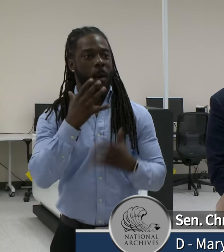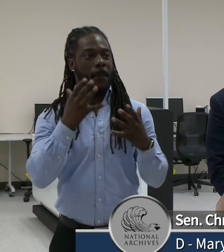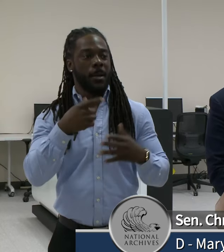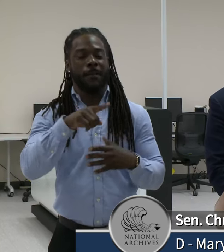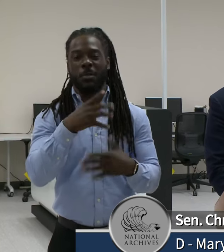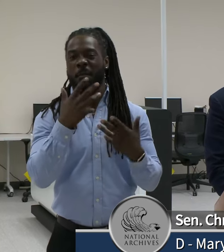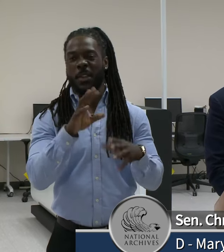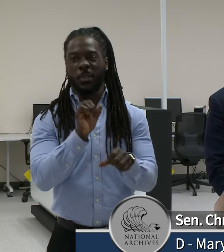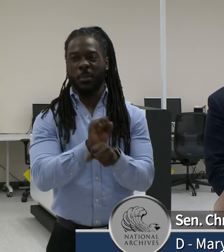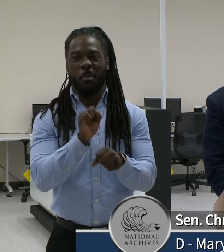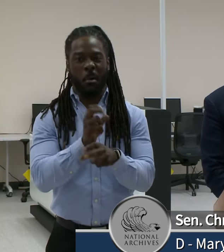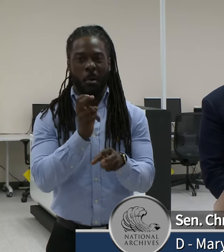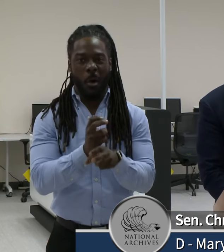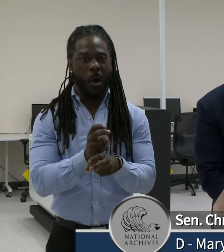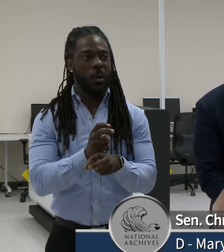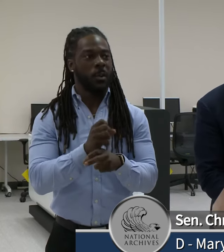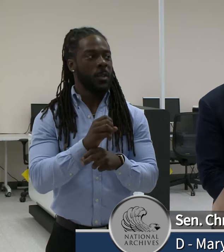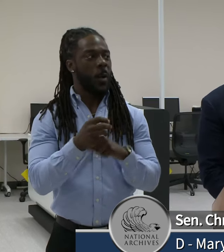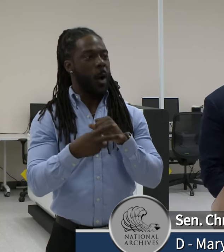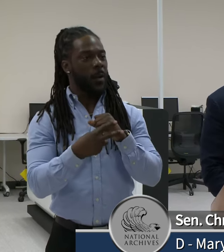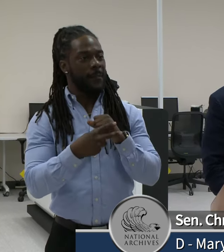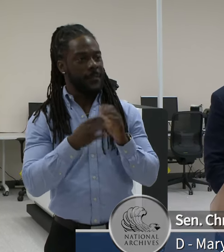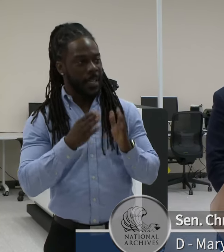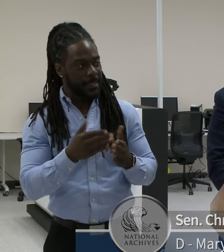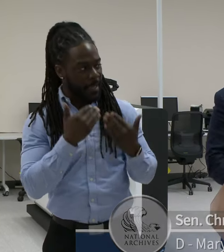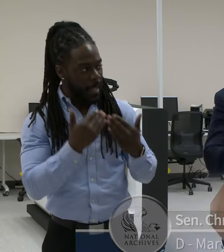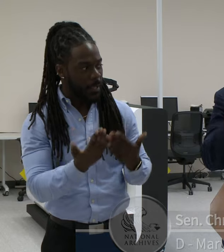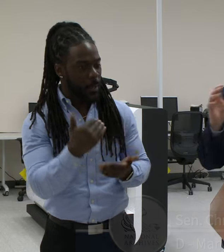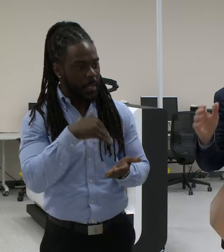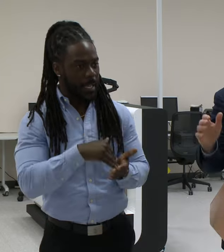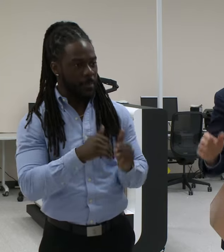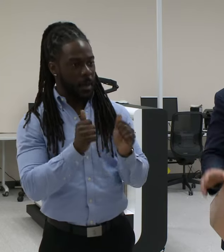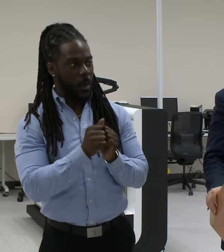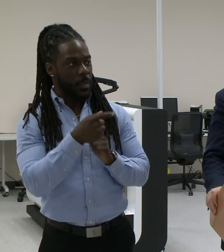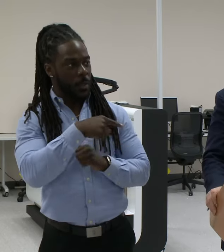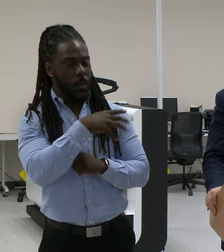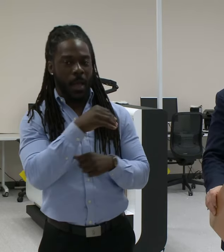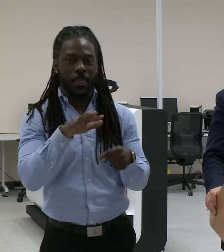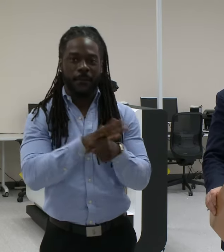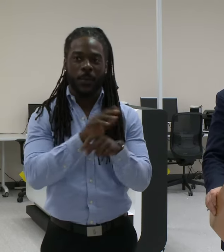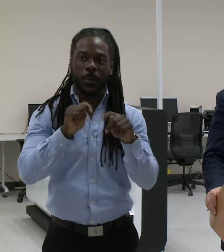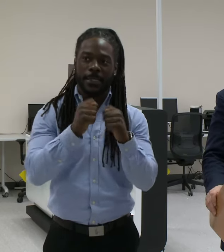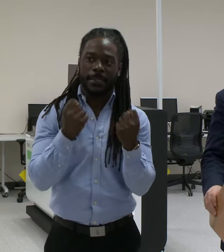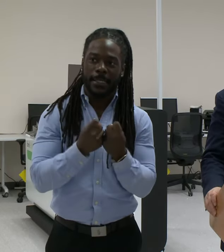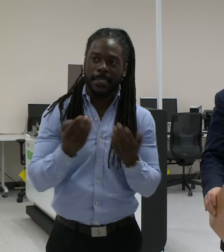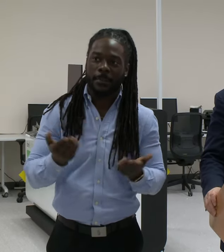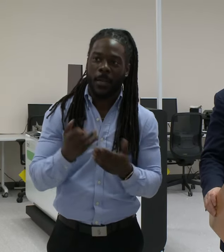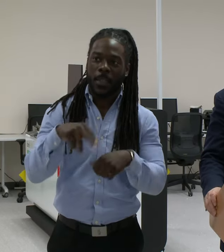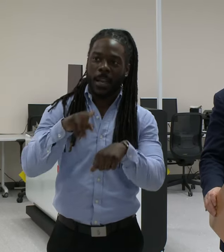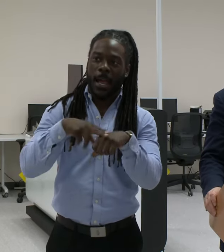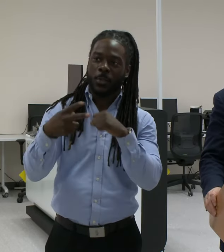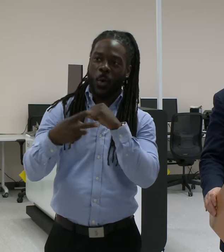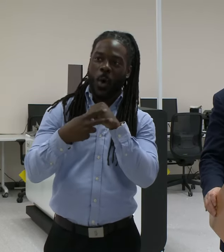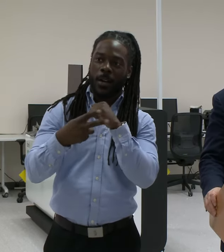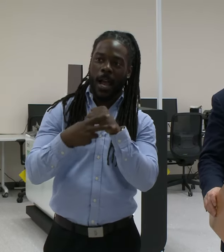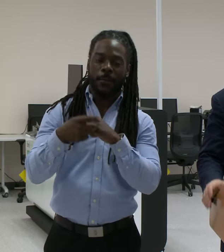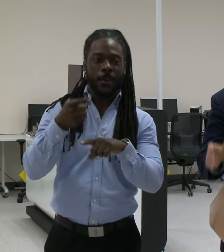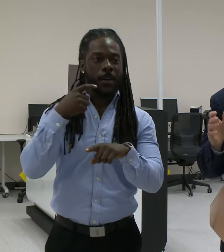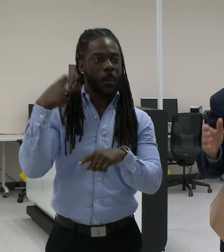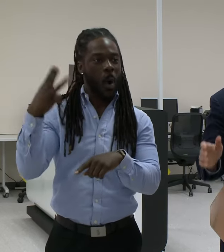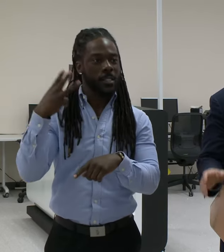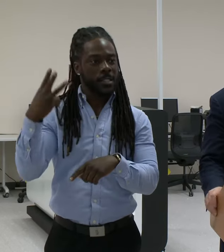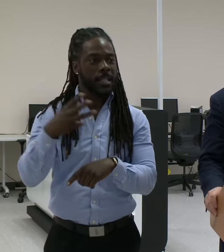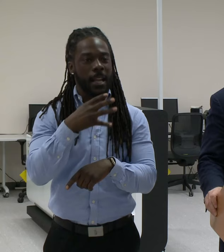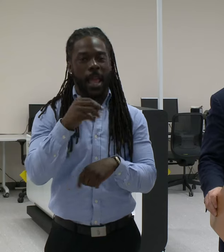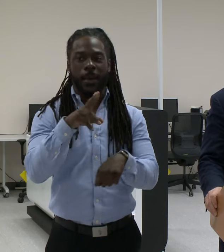work. Archivist Shogan, it's great to be with you and the entire team here at the National Archives from Washington